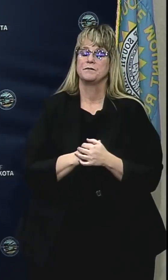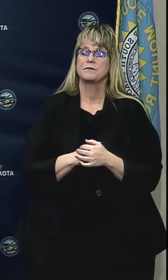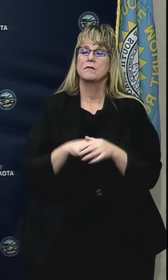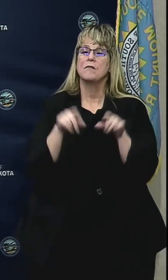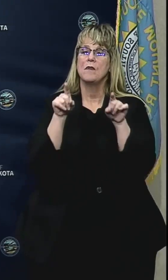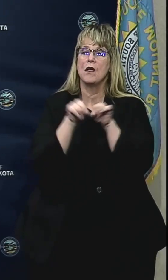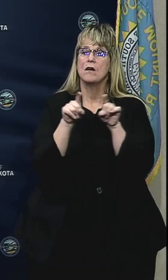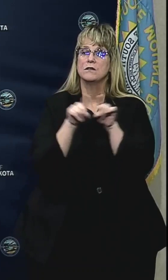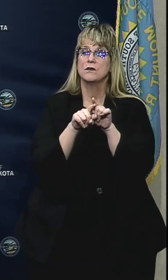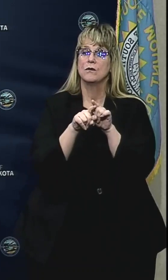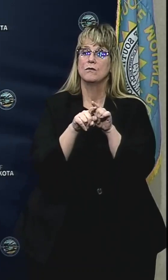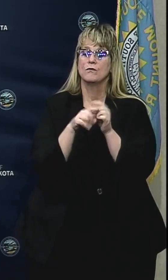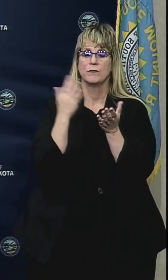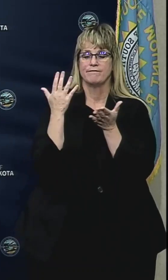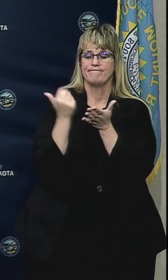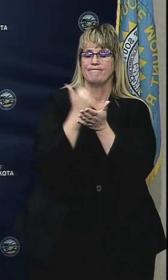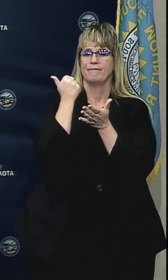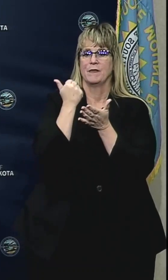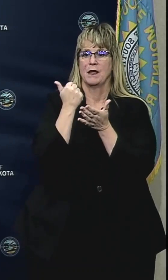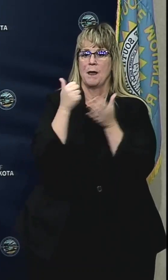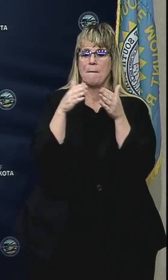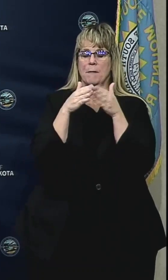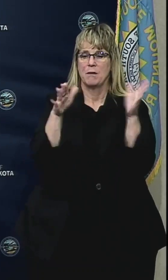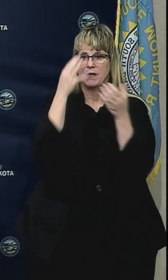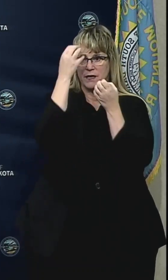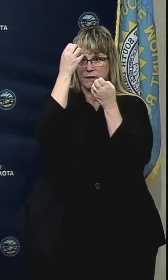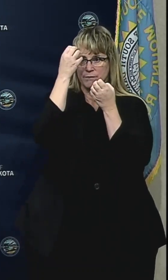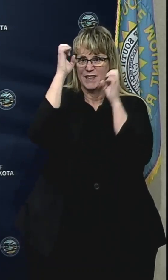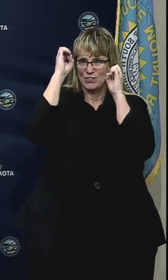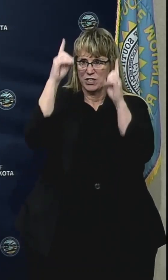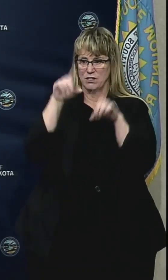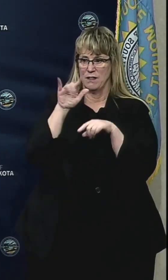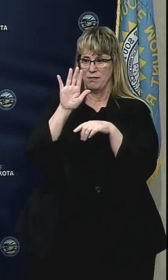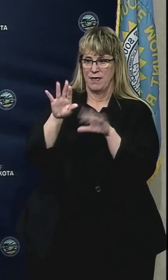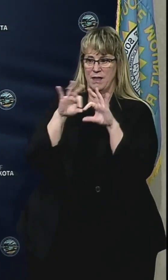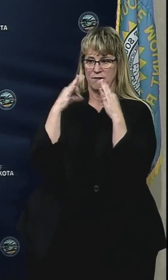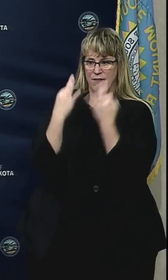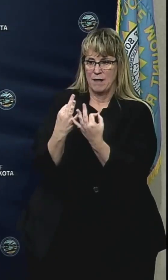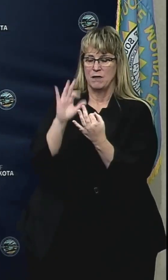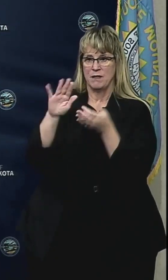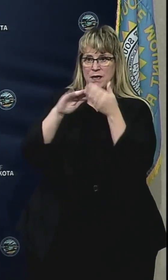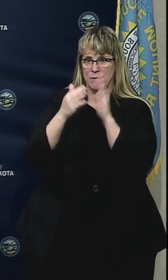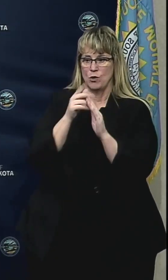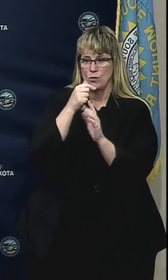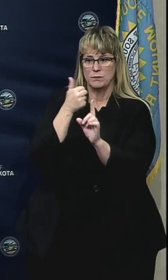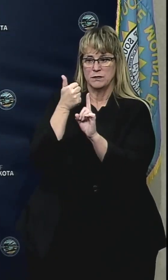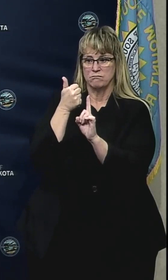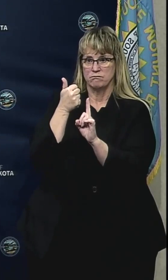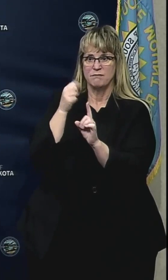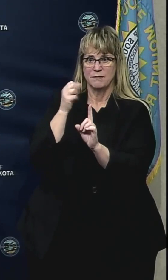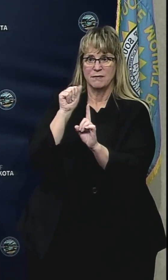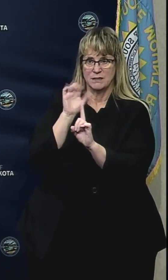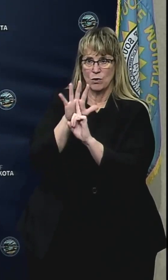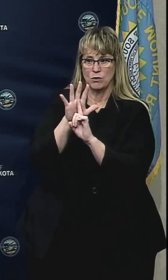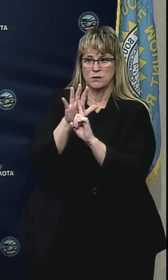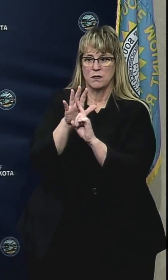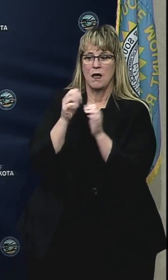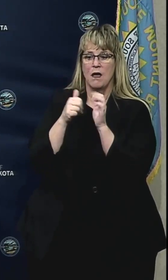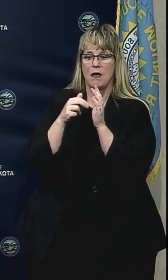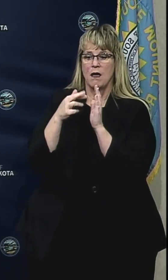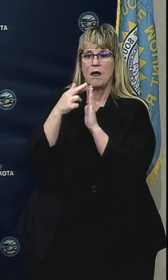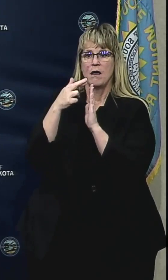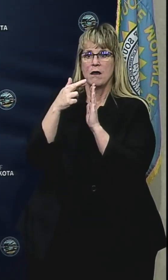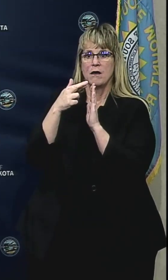advantage of public education. We make sure that that family, that community, those they've been exposed to, also are following